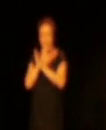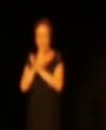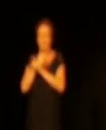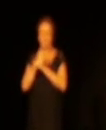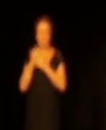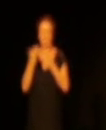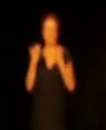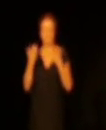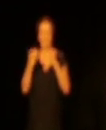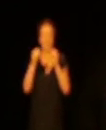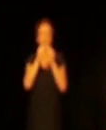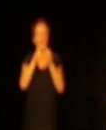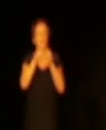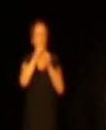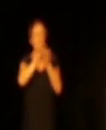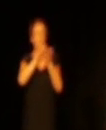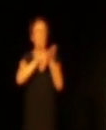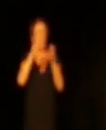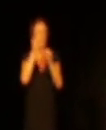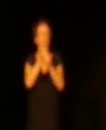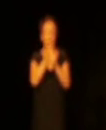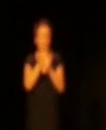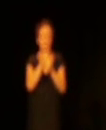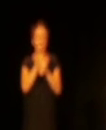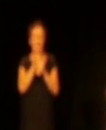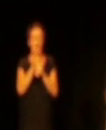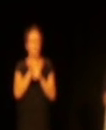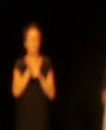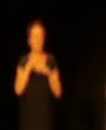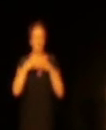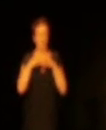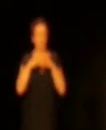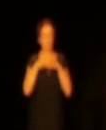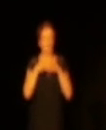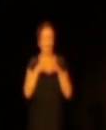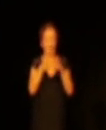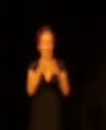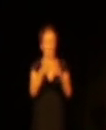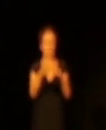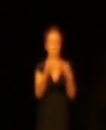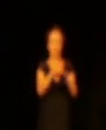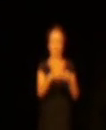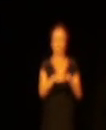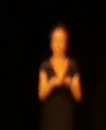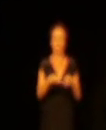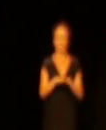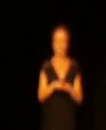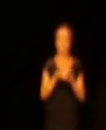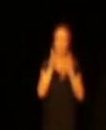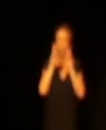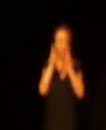Sadly, Beeching and others closed far too many lines, and we're now on a programme of hopefully reopening more and more of those